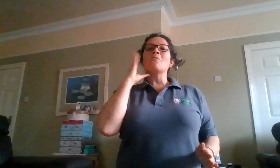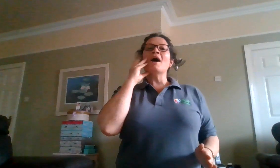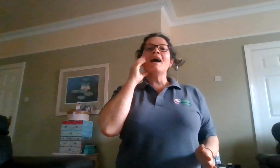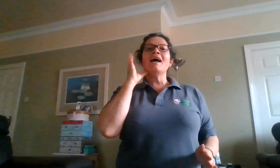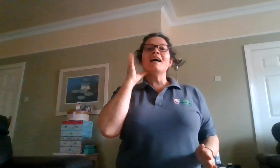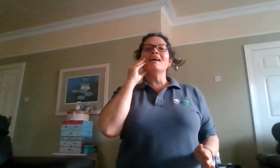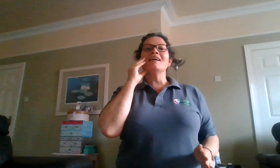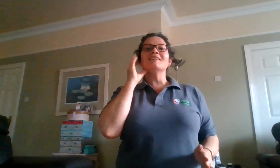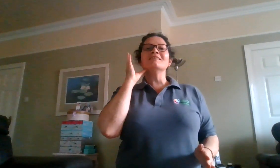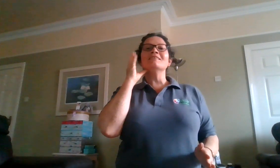when,